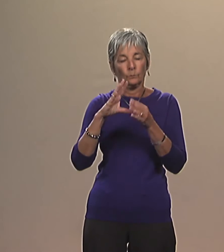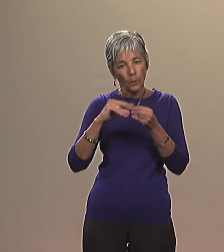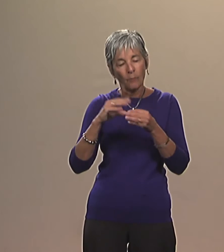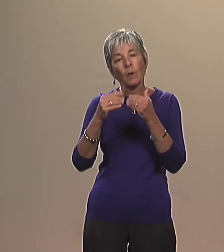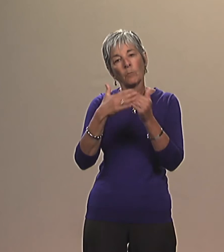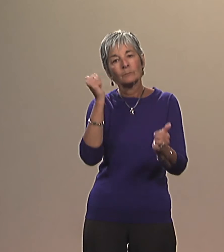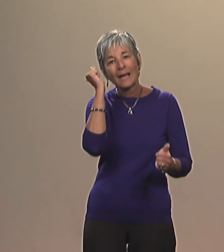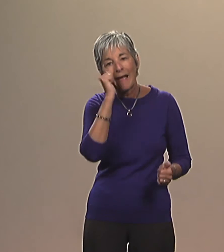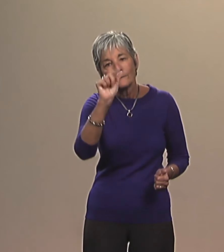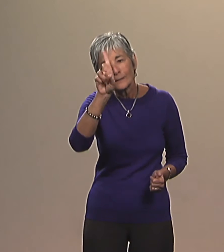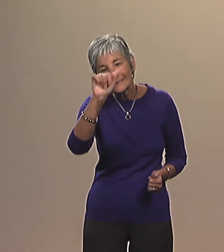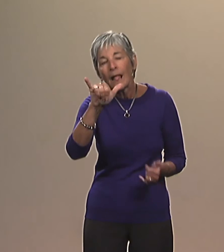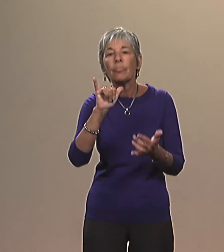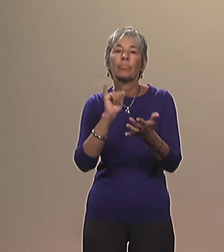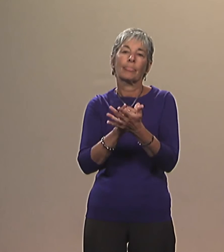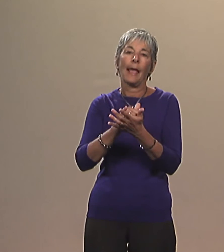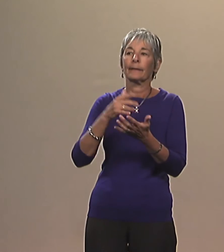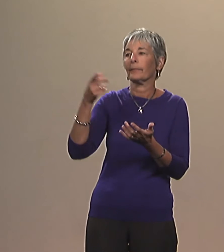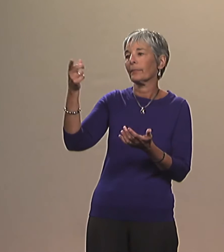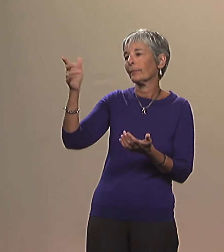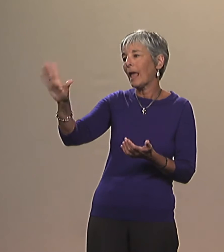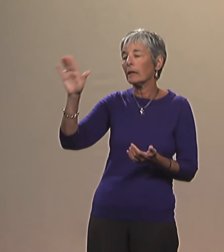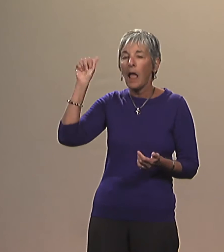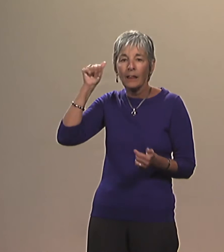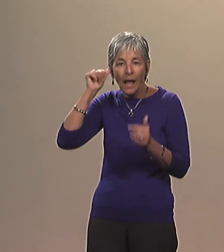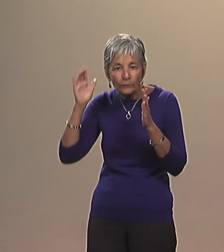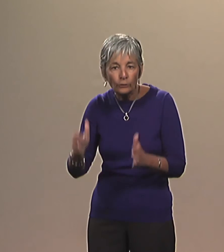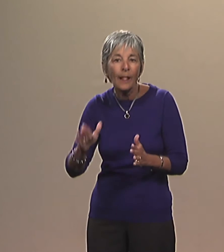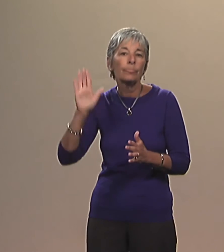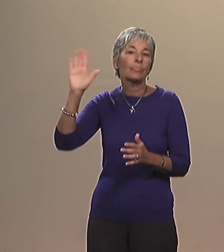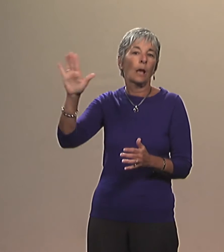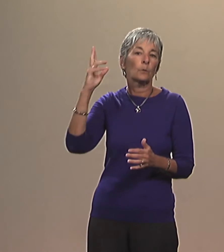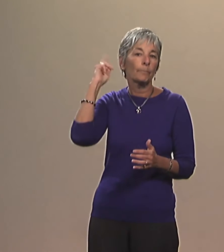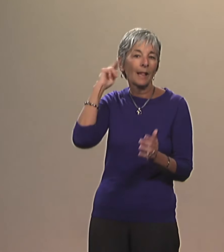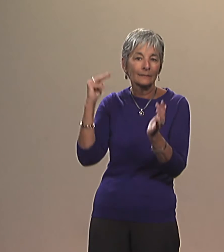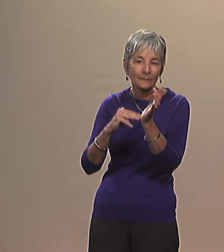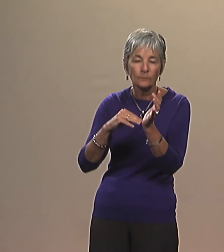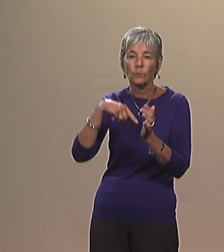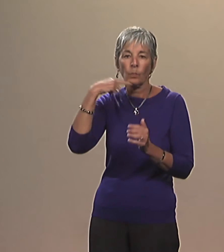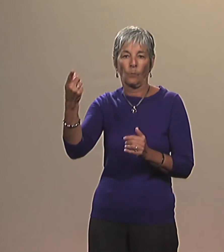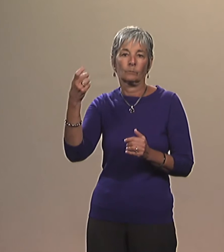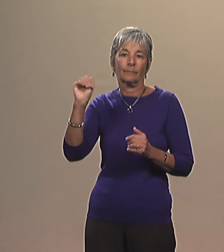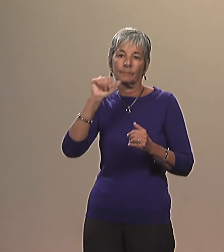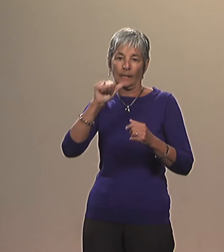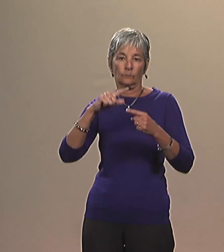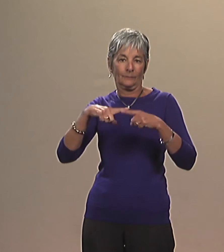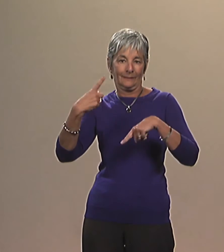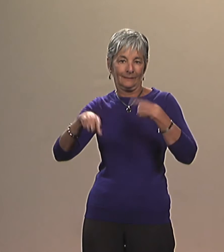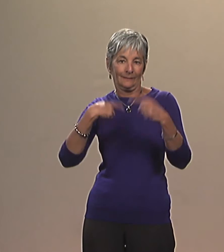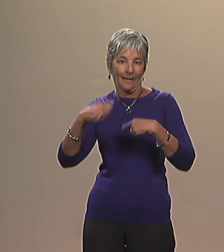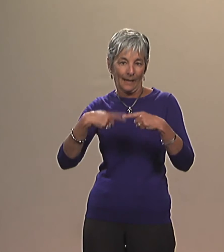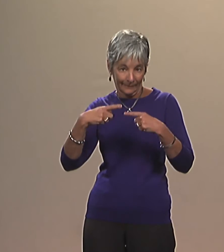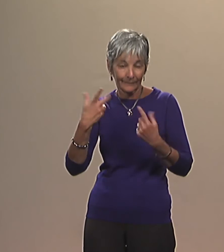I hear these stories almost every day. The families tell me that their audiologist or their cochlear implant doctor told them not to sign.